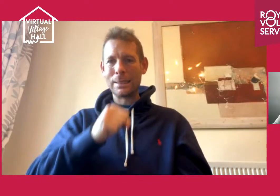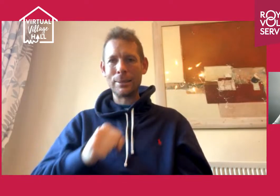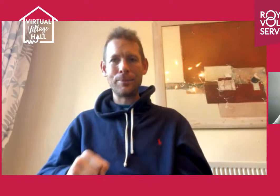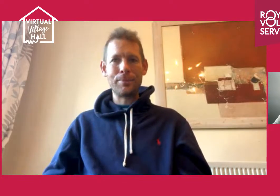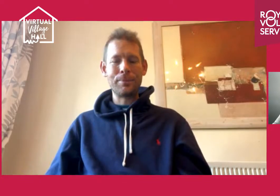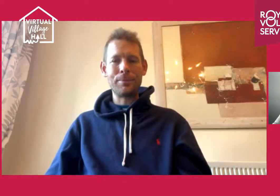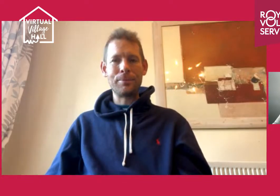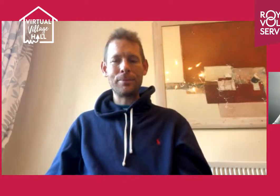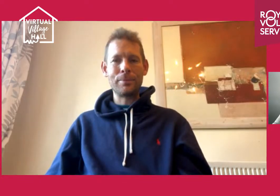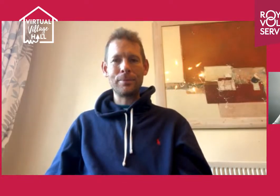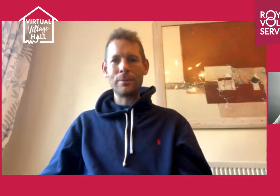Pig.